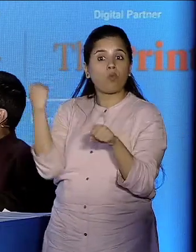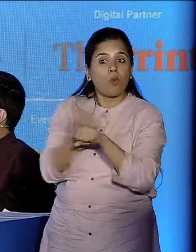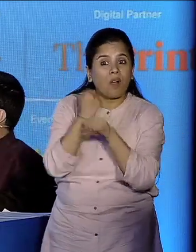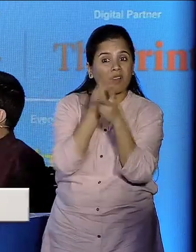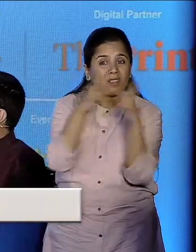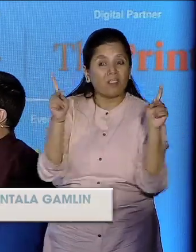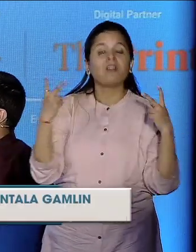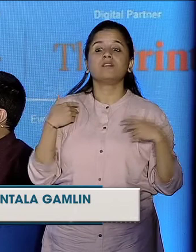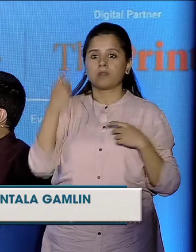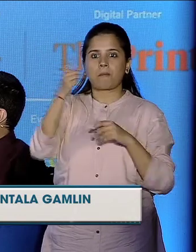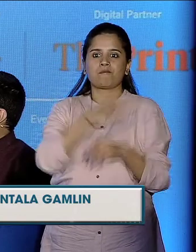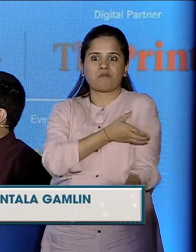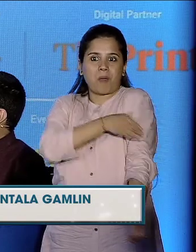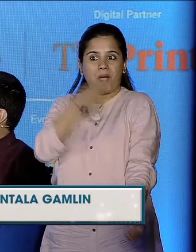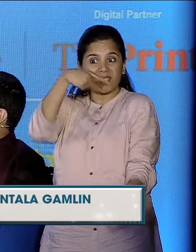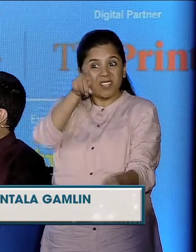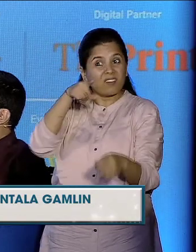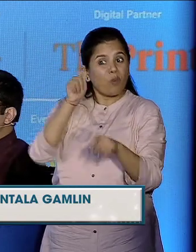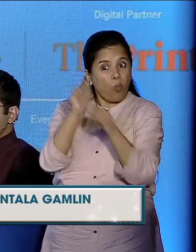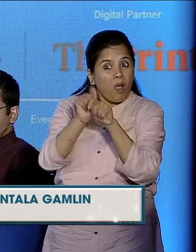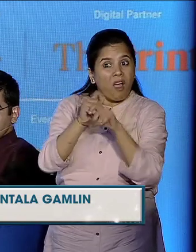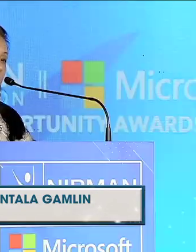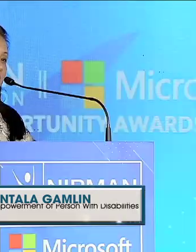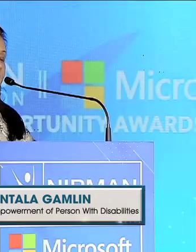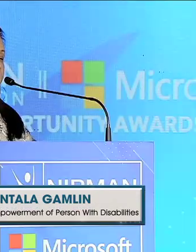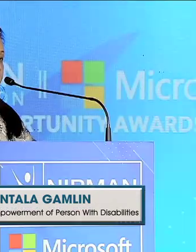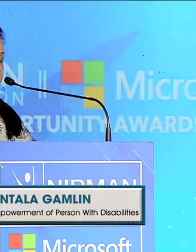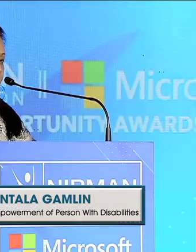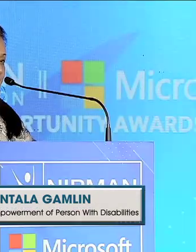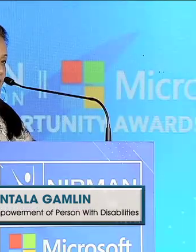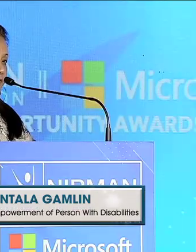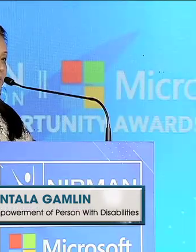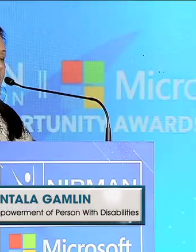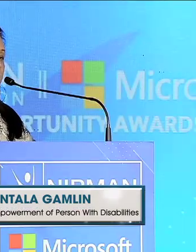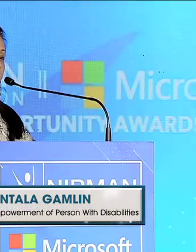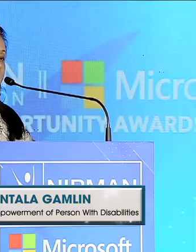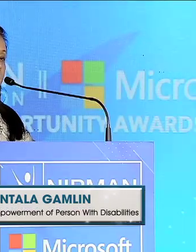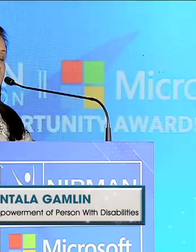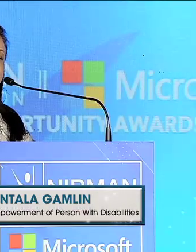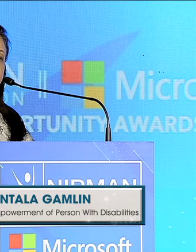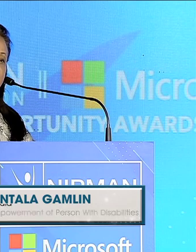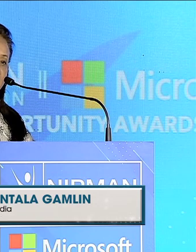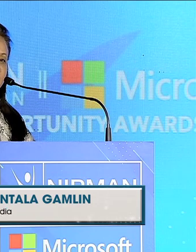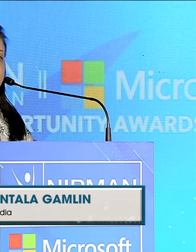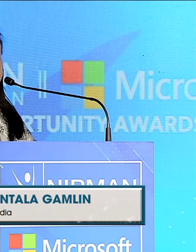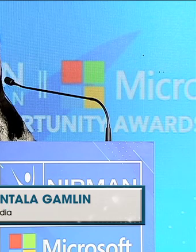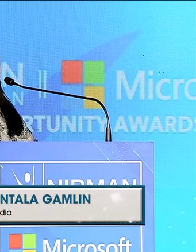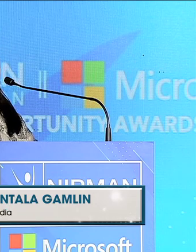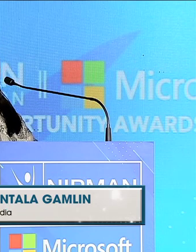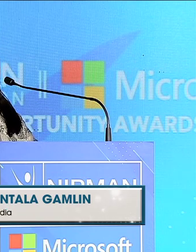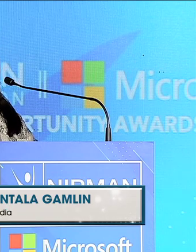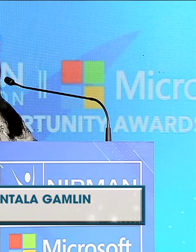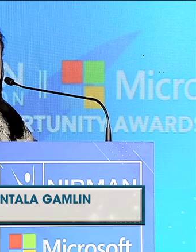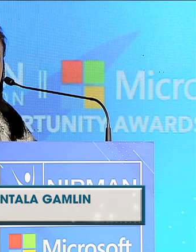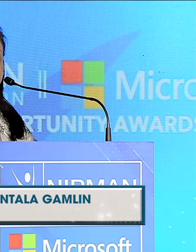towards empowering the disabled persons and ensuring that institutions, organizations, agencies,